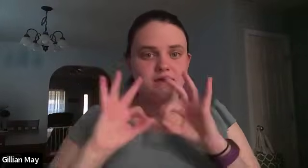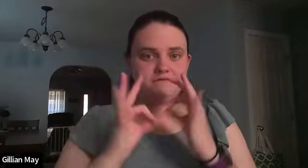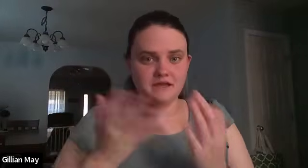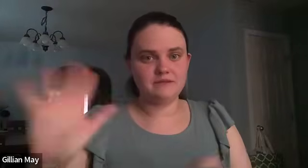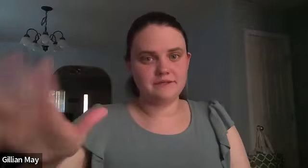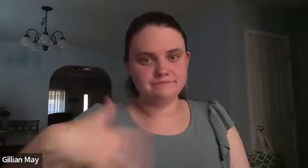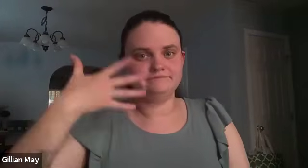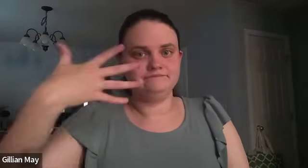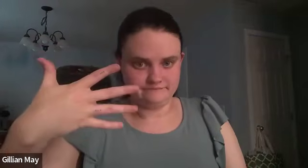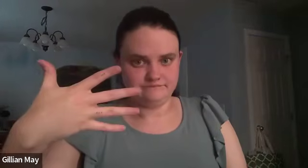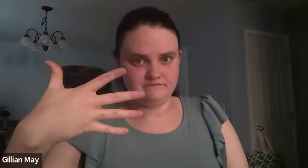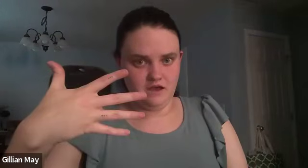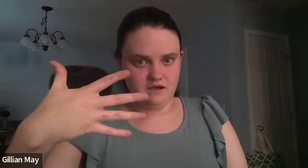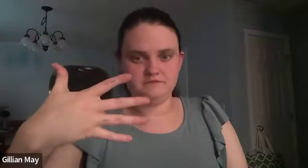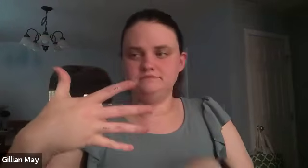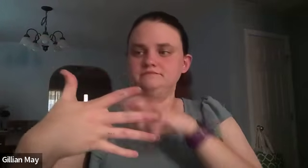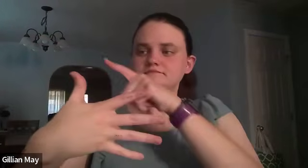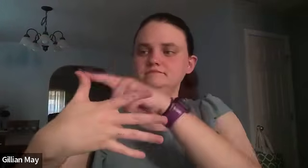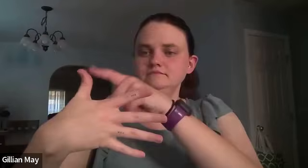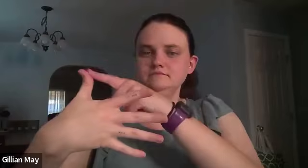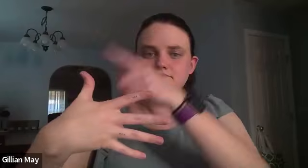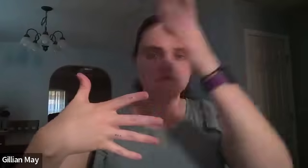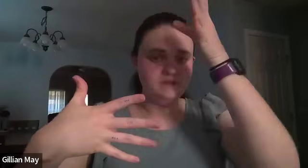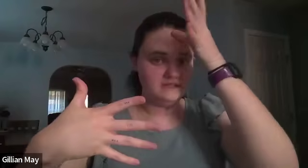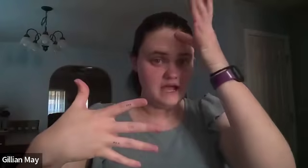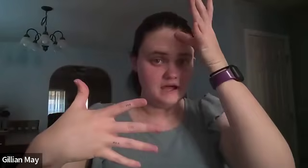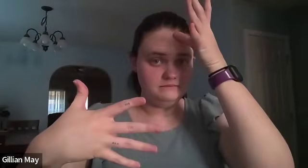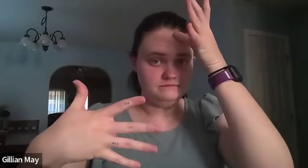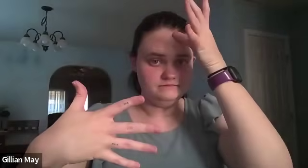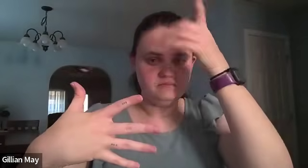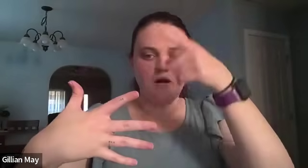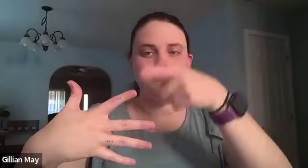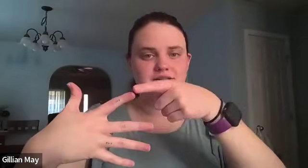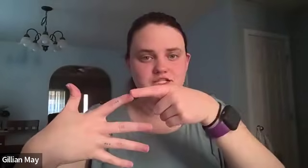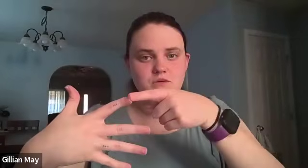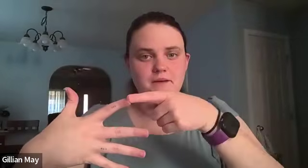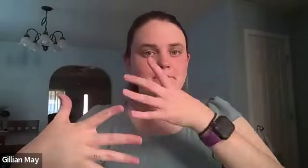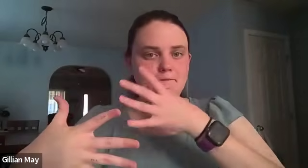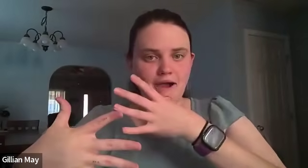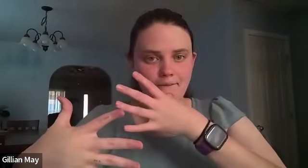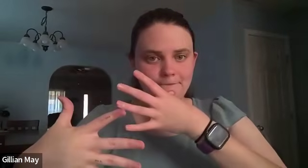my family, 5, dad, and I'll point to each one. Mom,